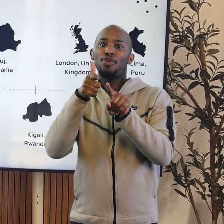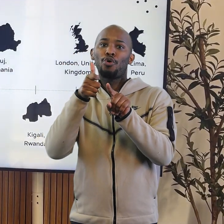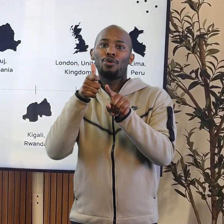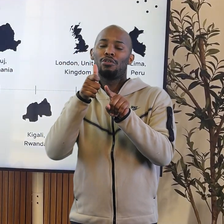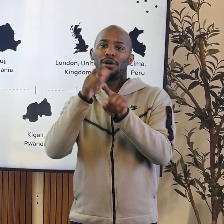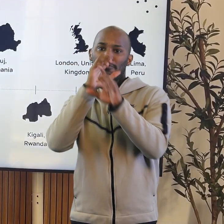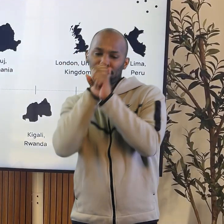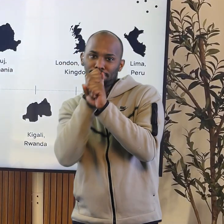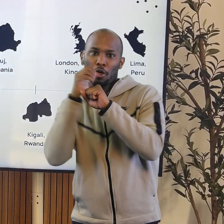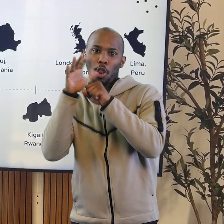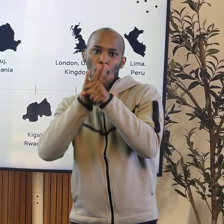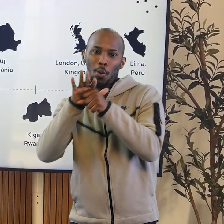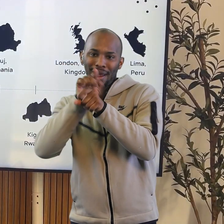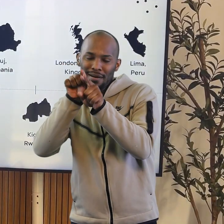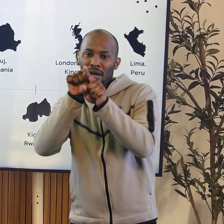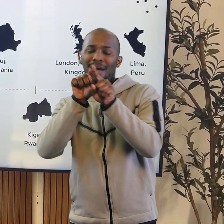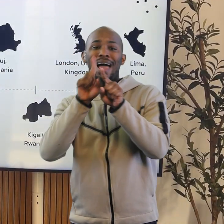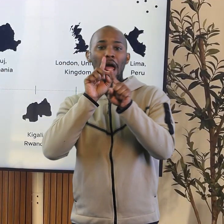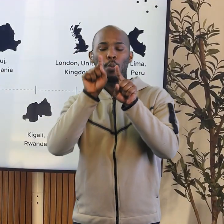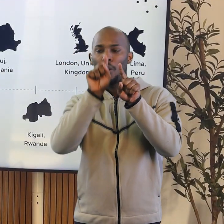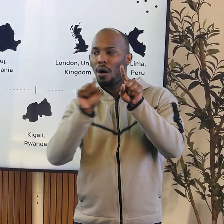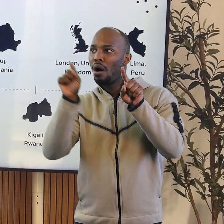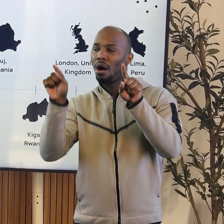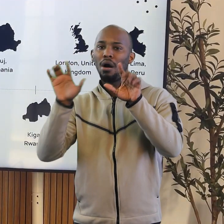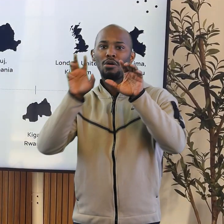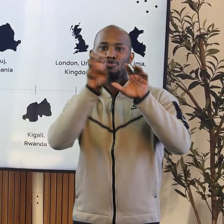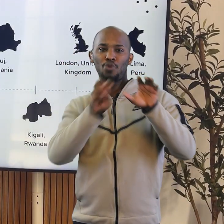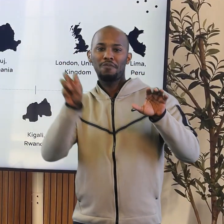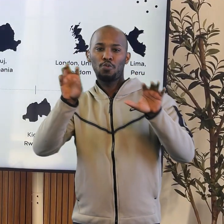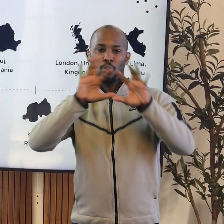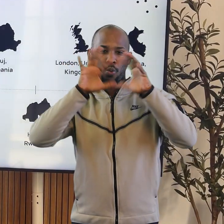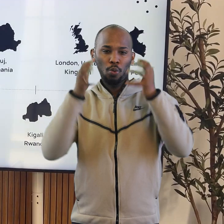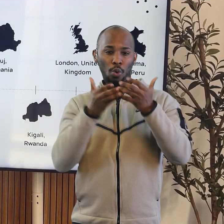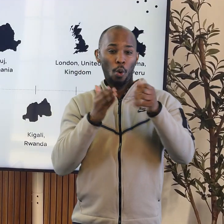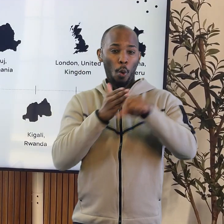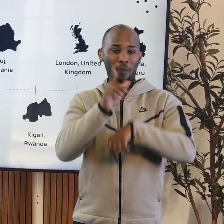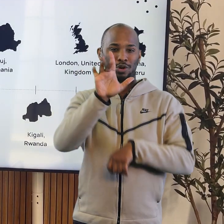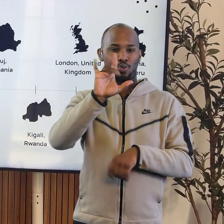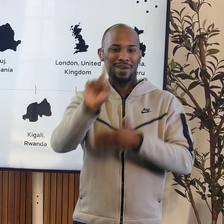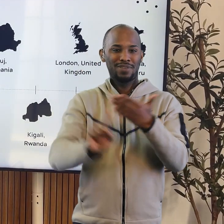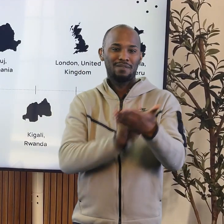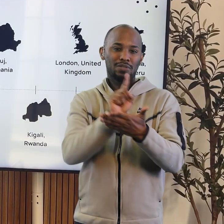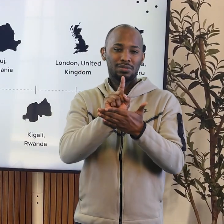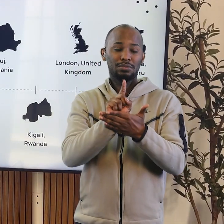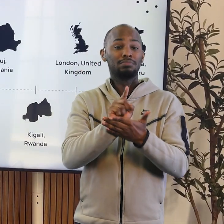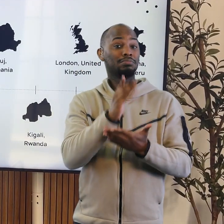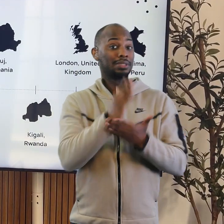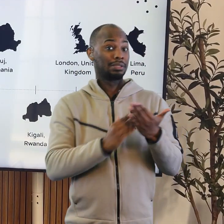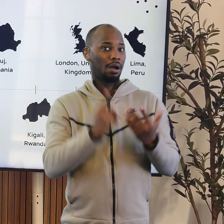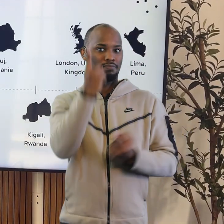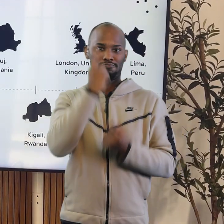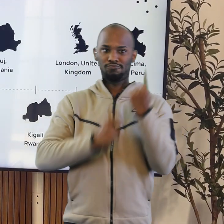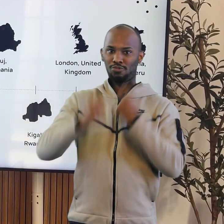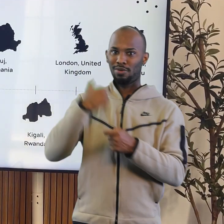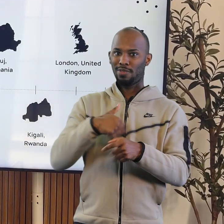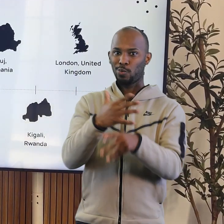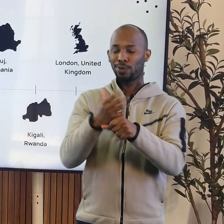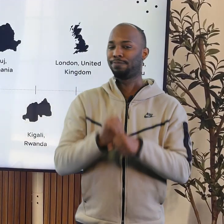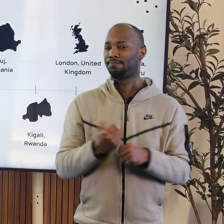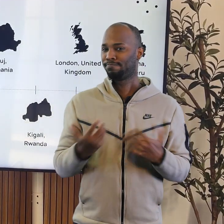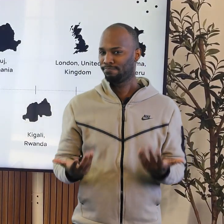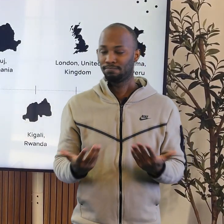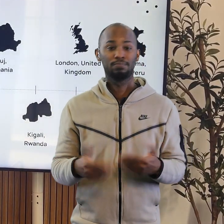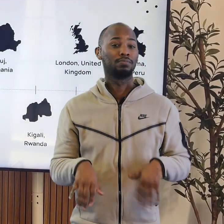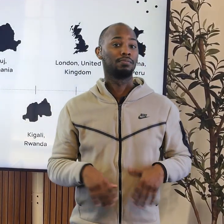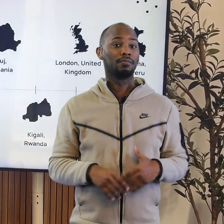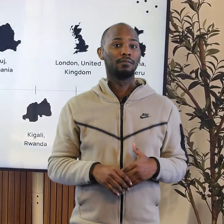from the persecuted church, and then travel across the rest of the world over the course of those 25 hours. Some questions that we regularly get